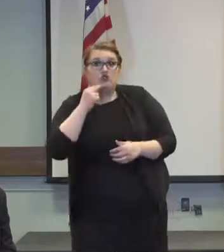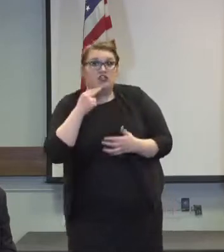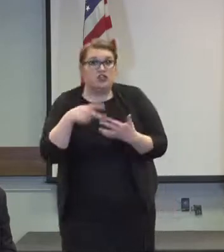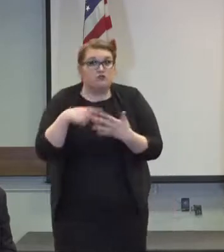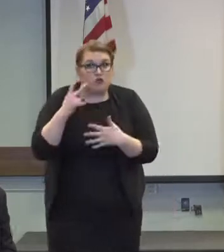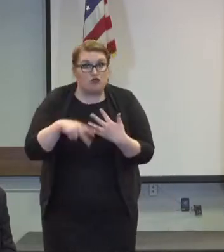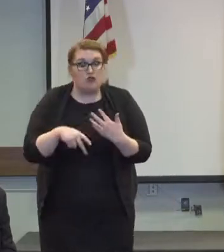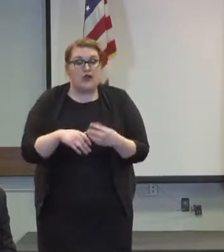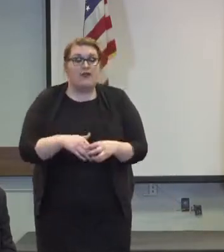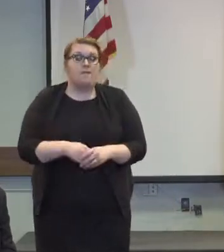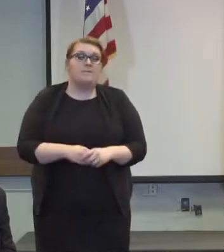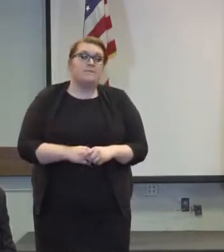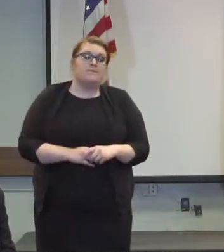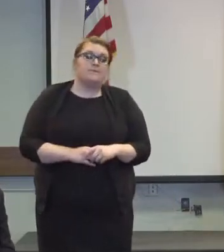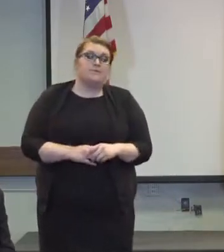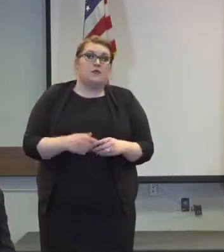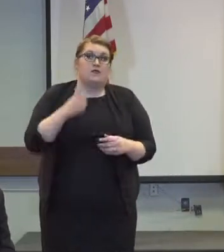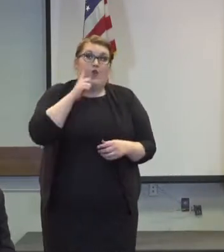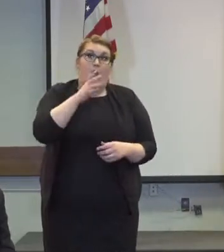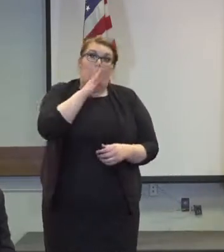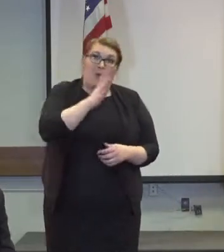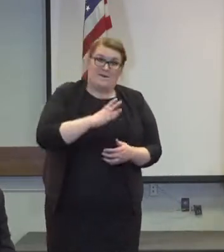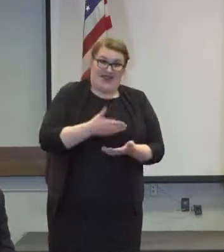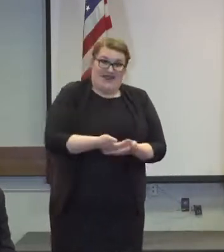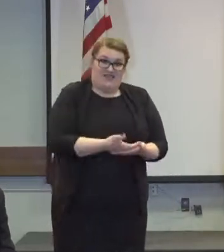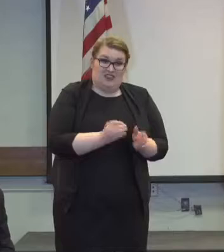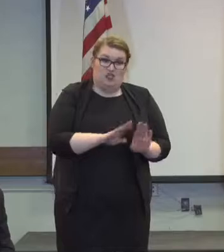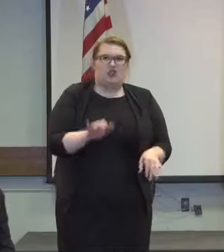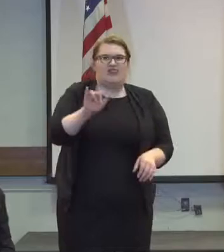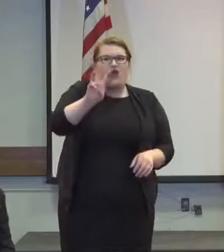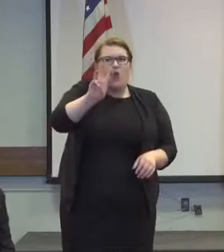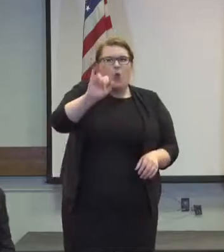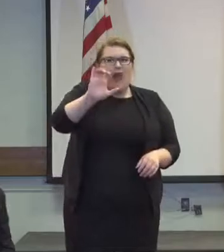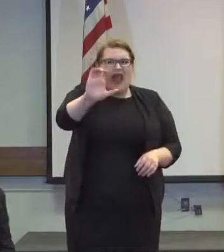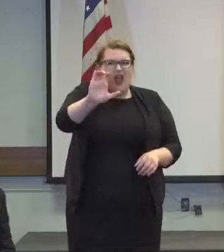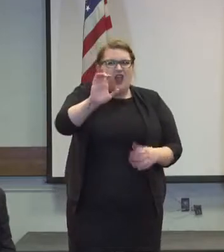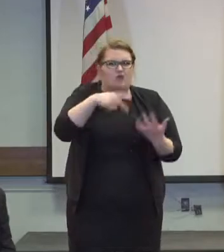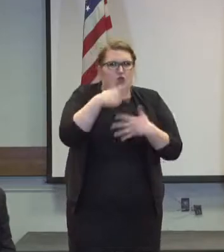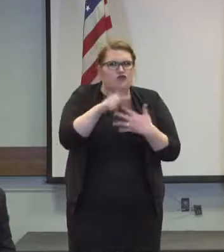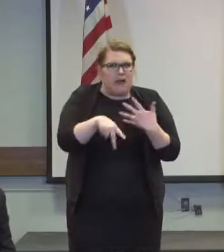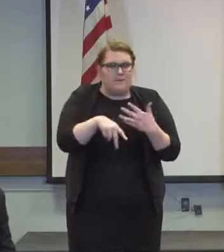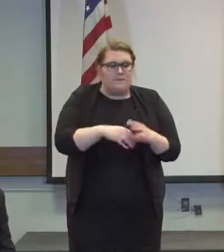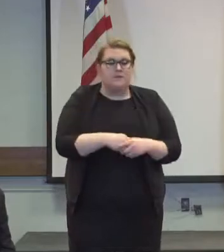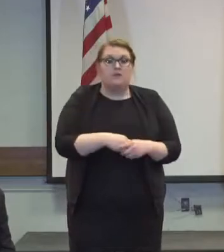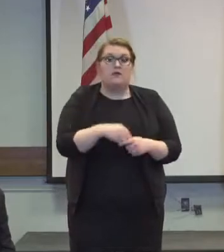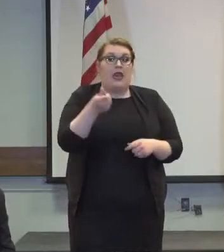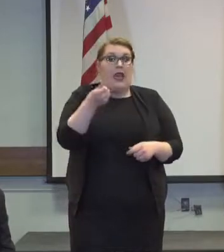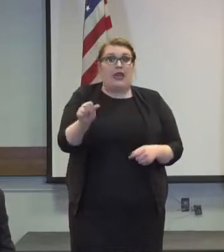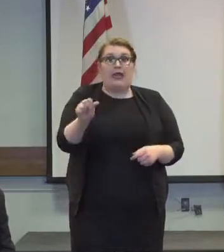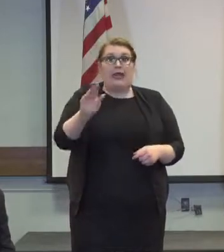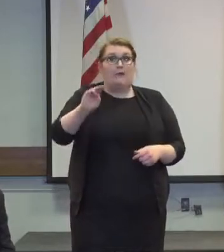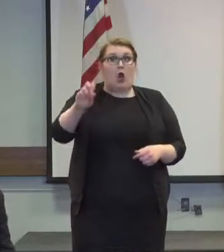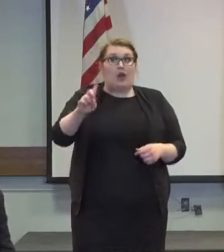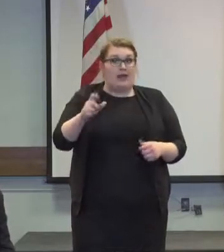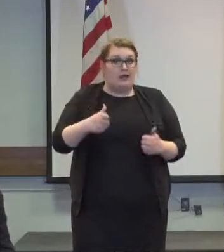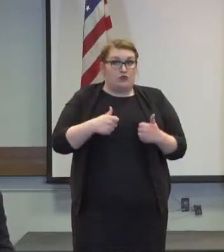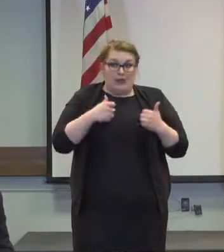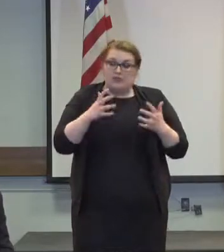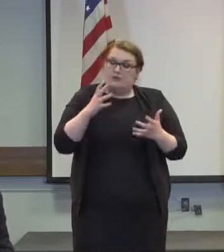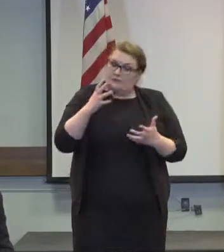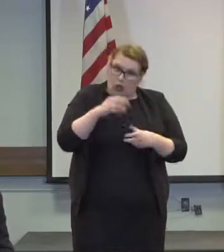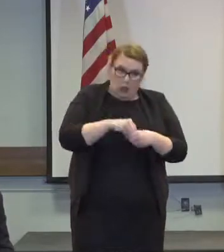program for women, infants, and children, the WIC program that some people know. Any Maryland resident, including